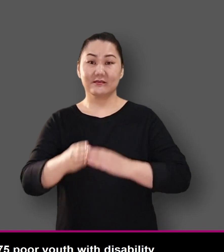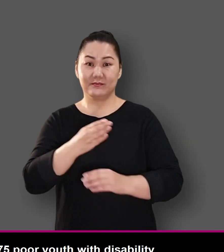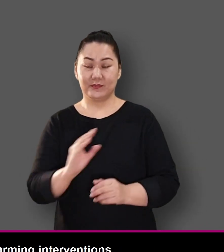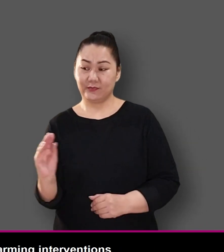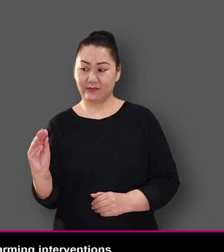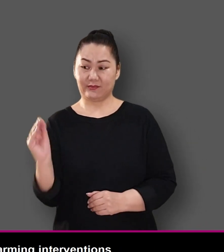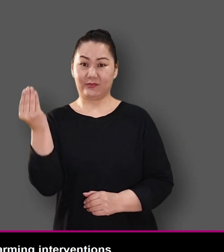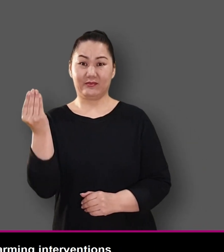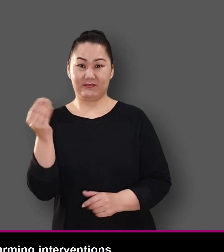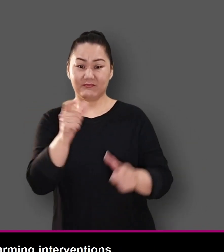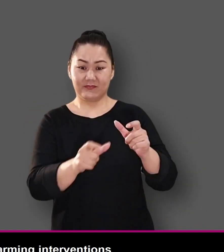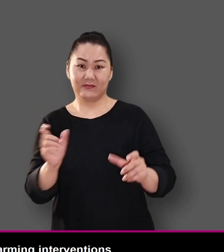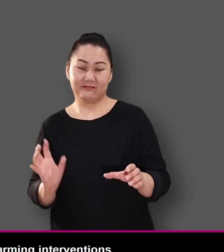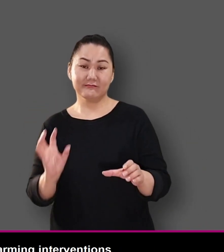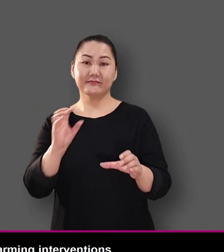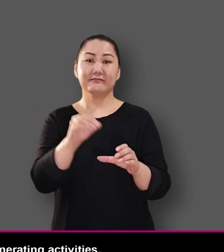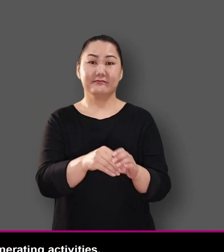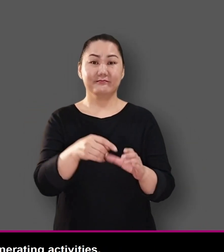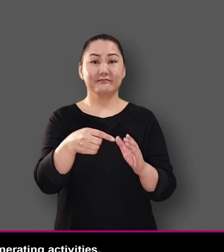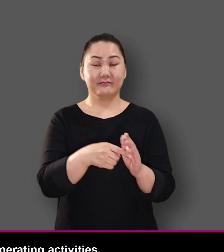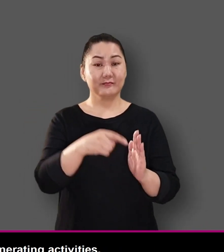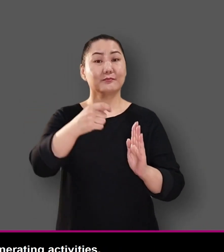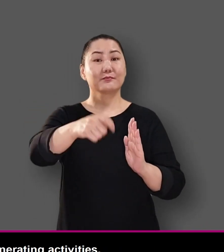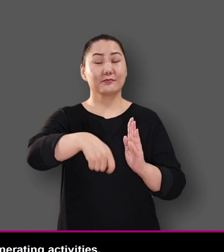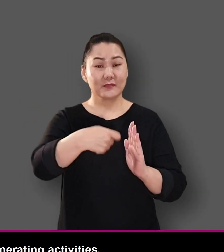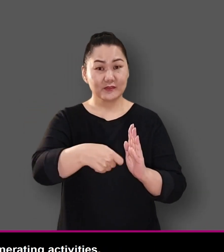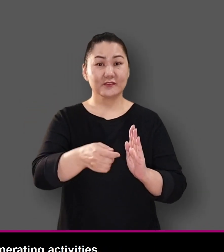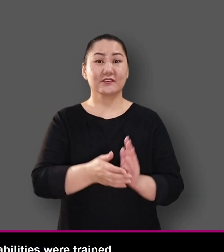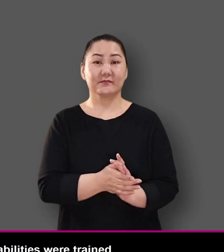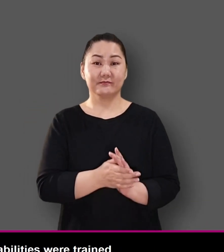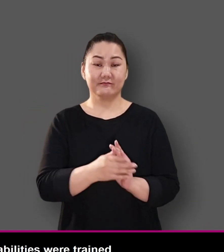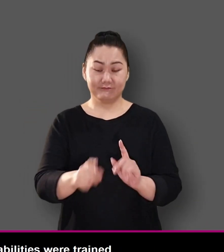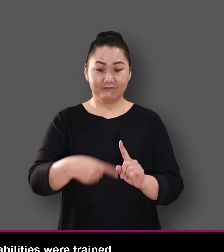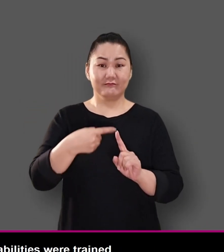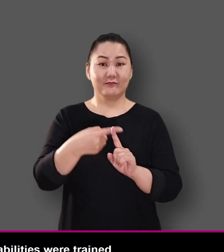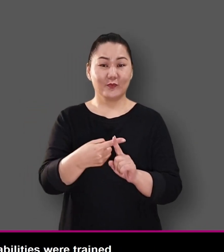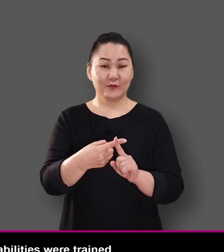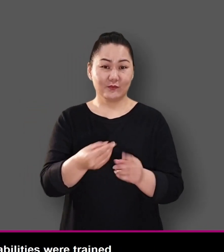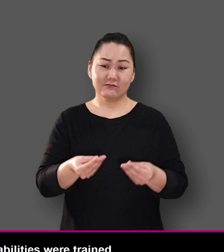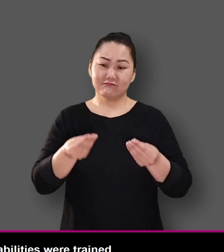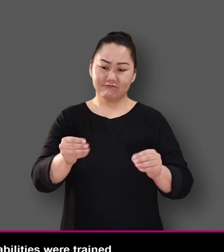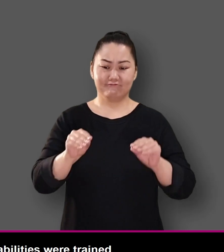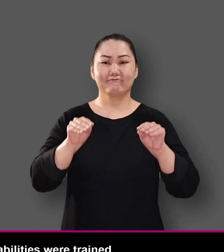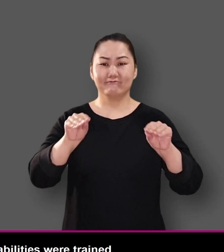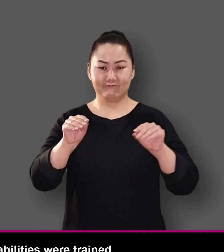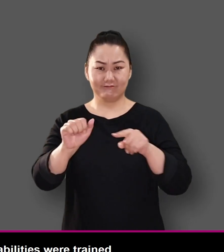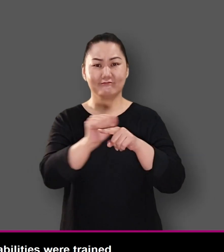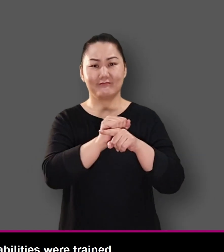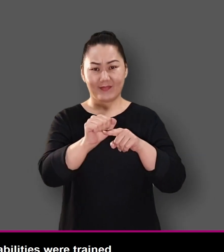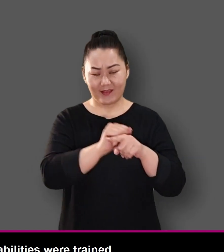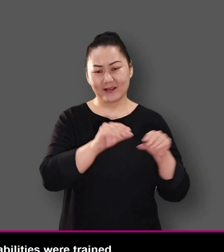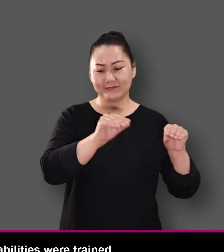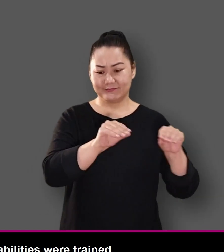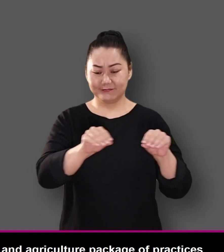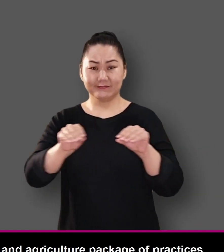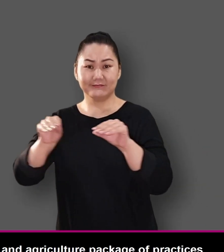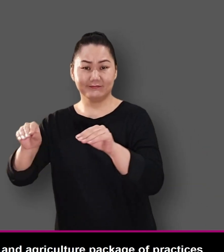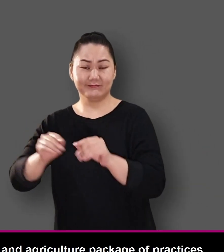in agro-based farming interventions in income-generating activities. Youth with disabilities were trained on